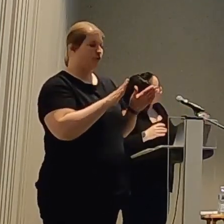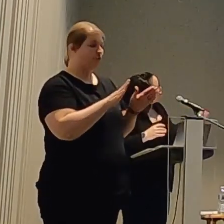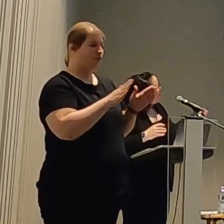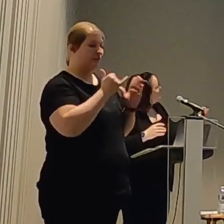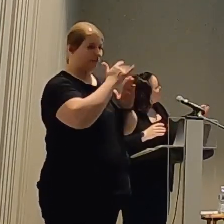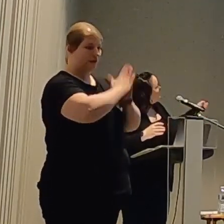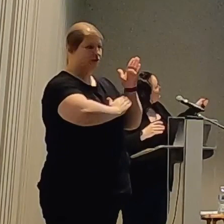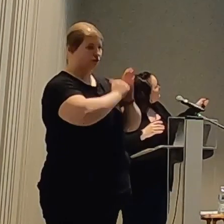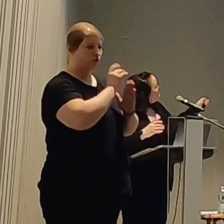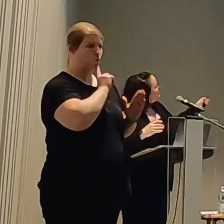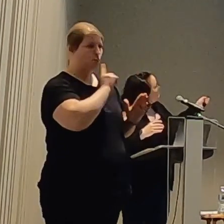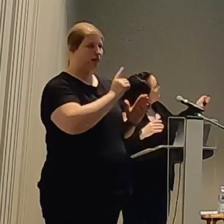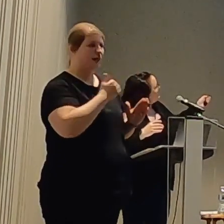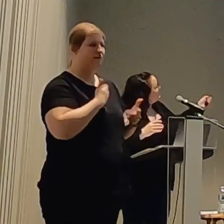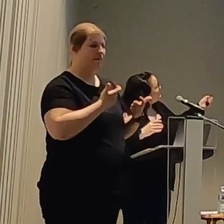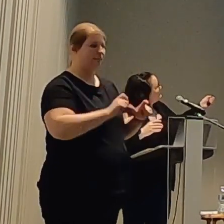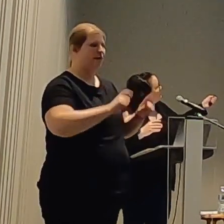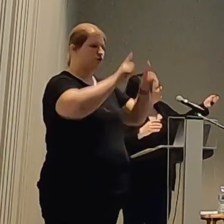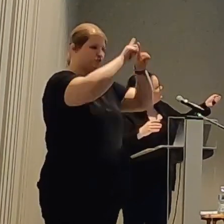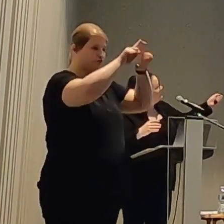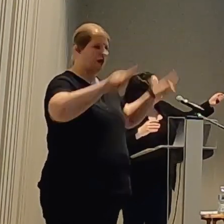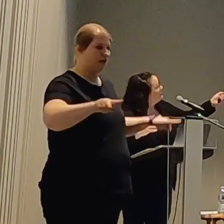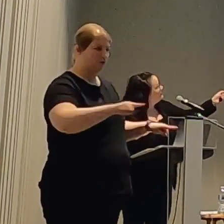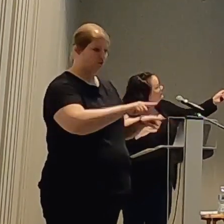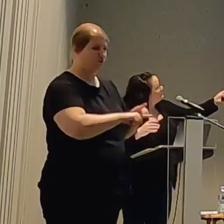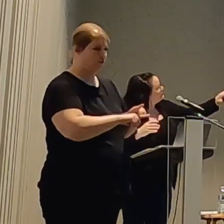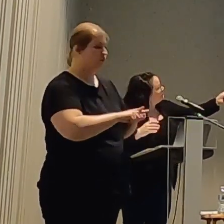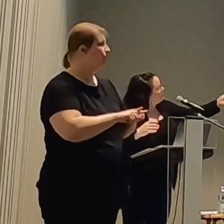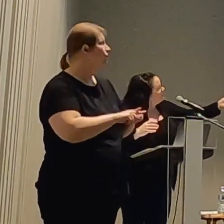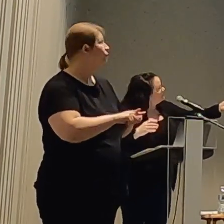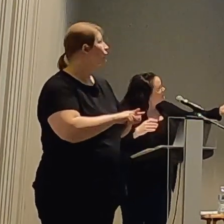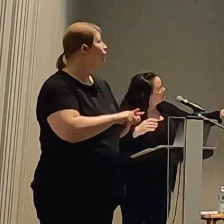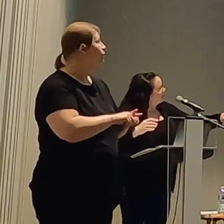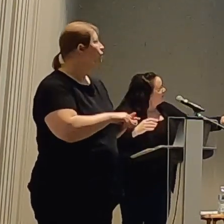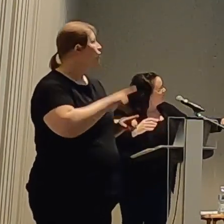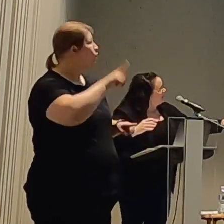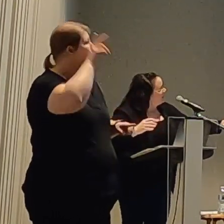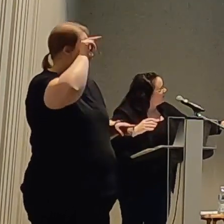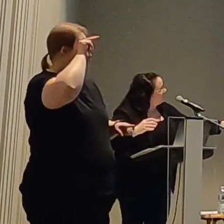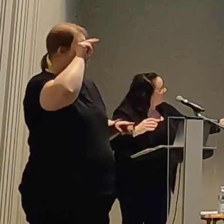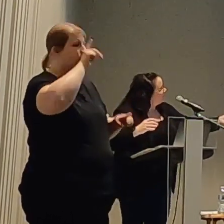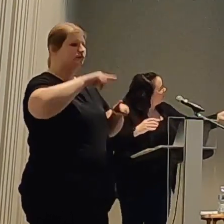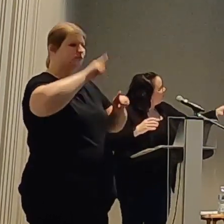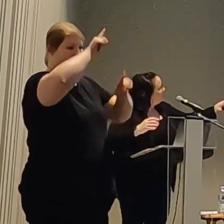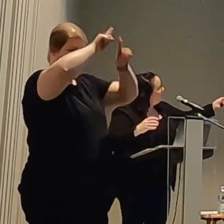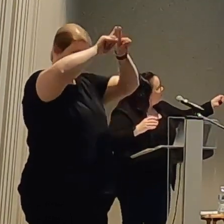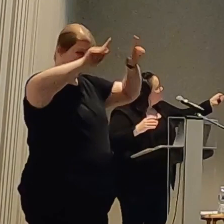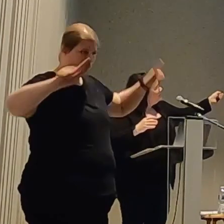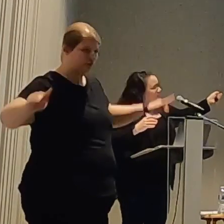a large triangle from the fingers down here to the horse and then back.